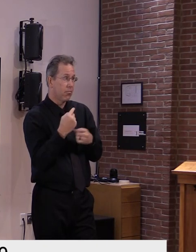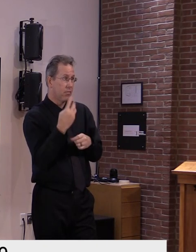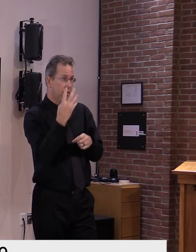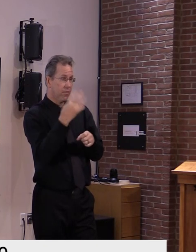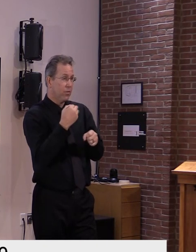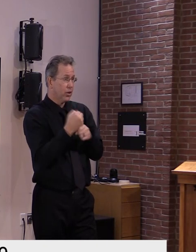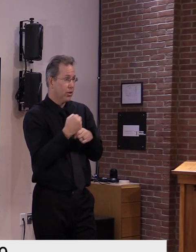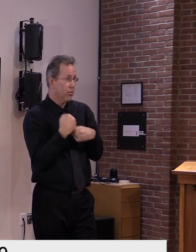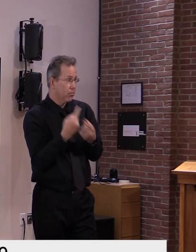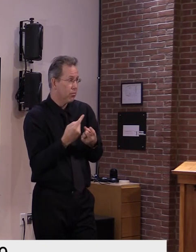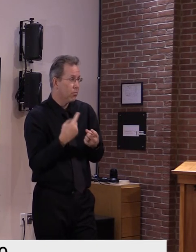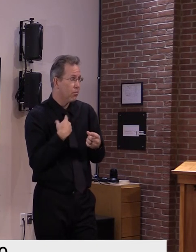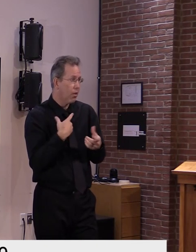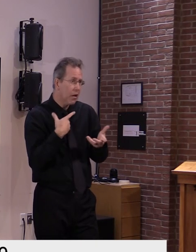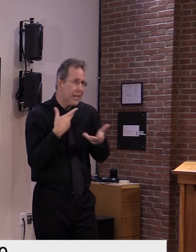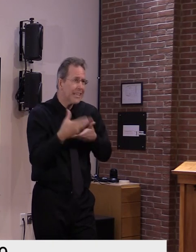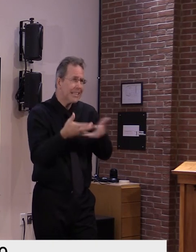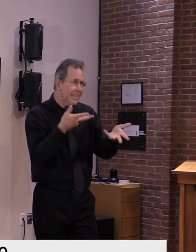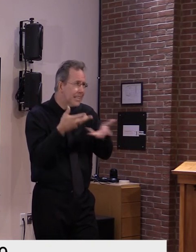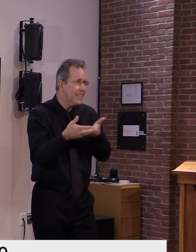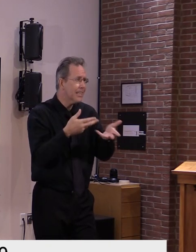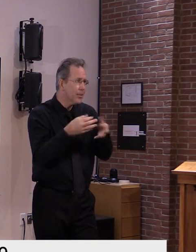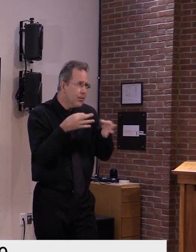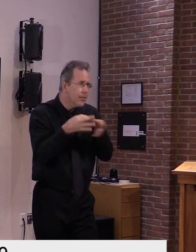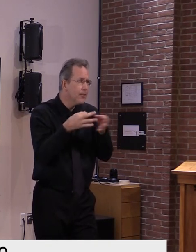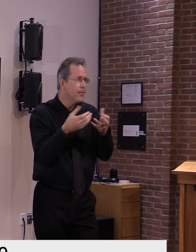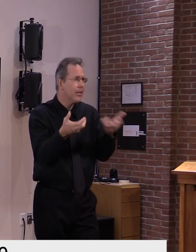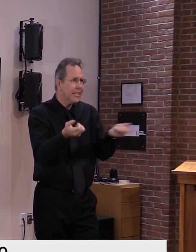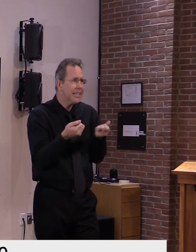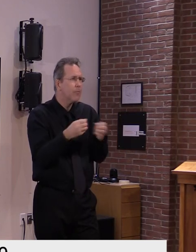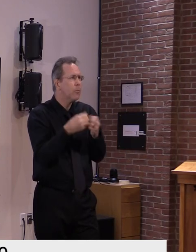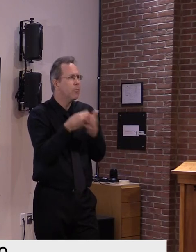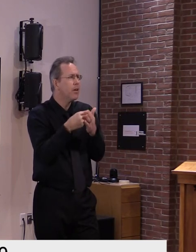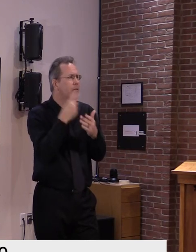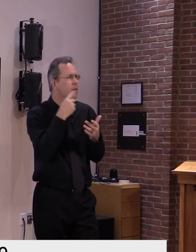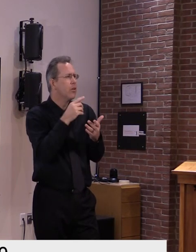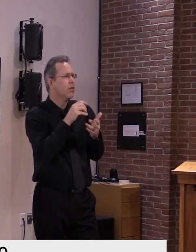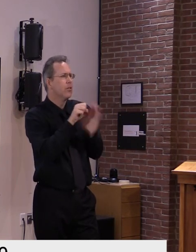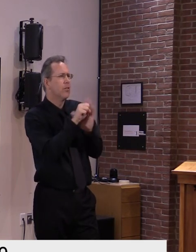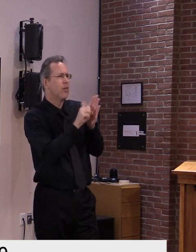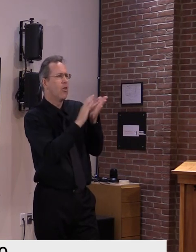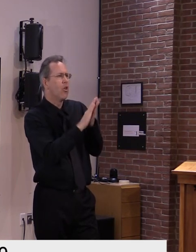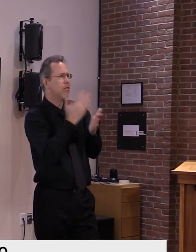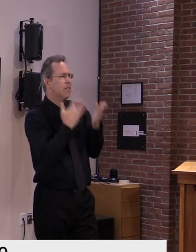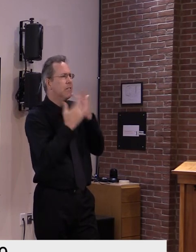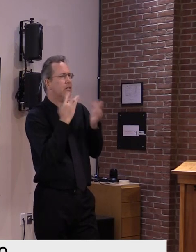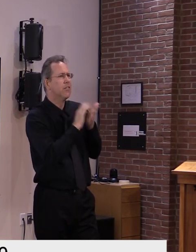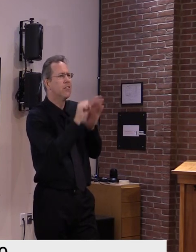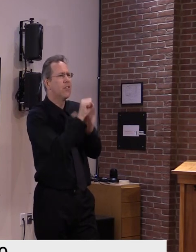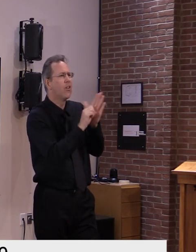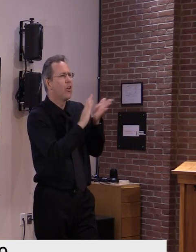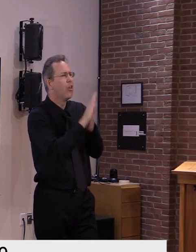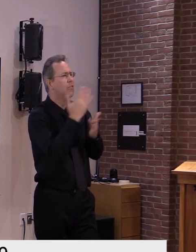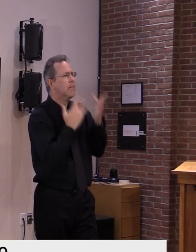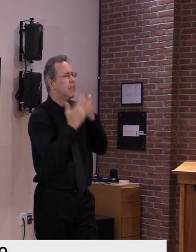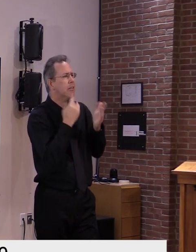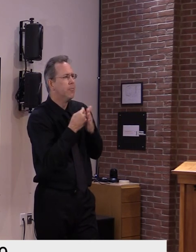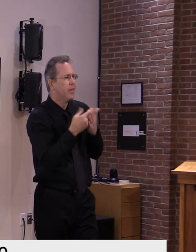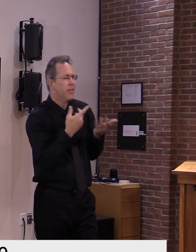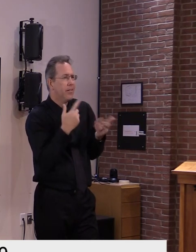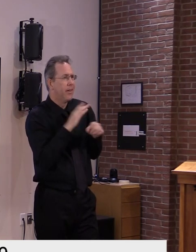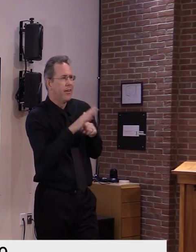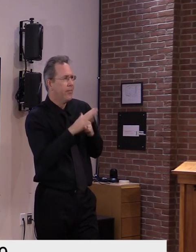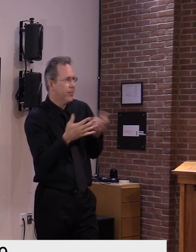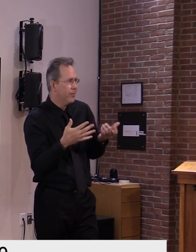to promote more dollars to our state colleges. So I've already done that. In terms